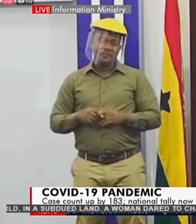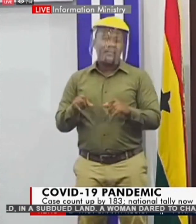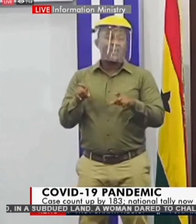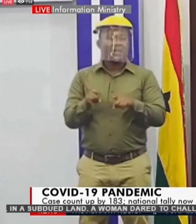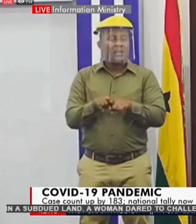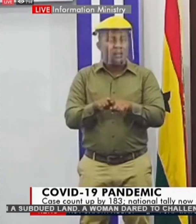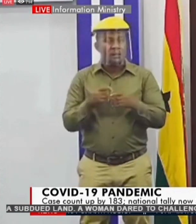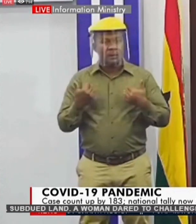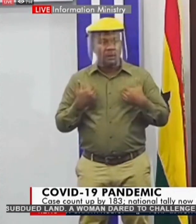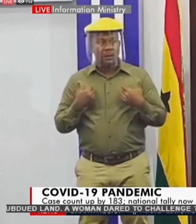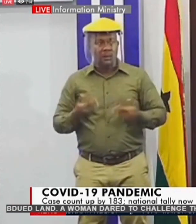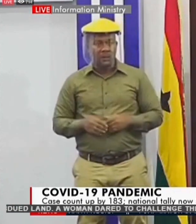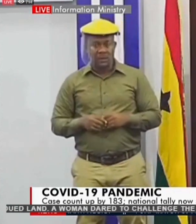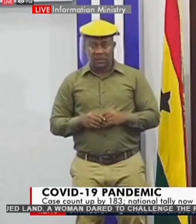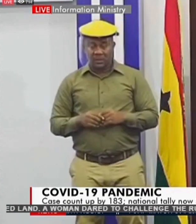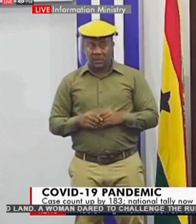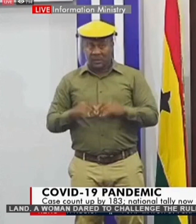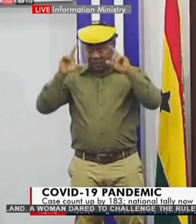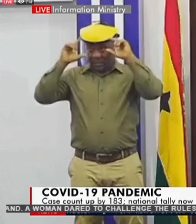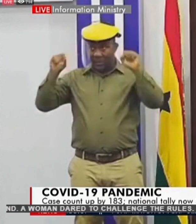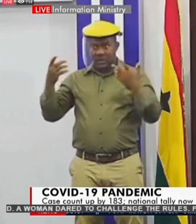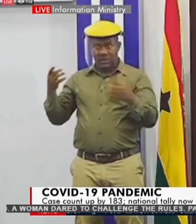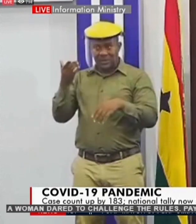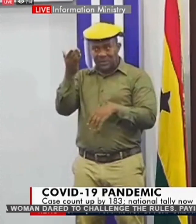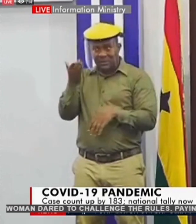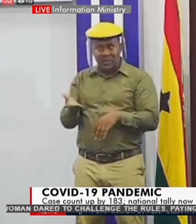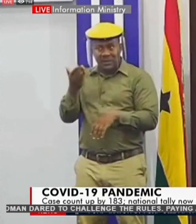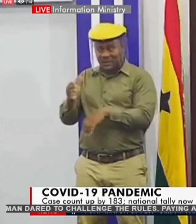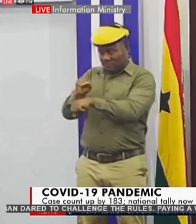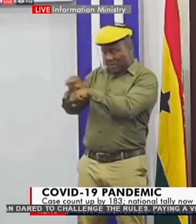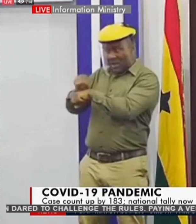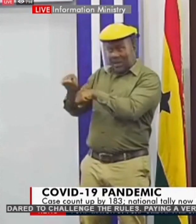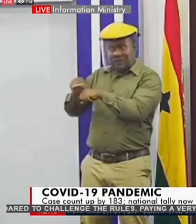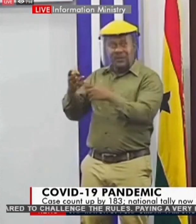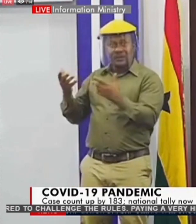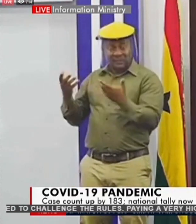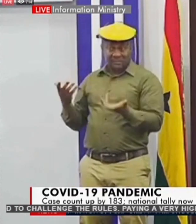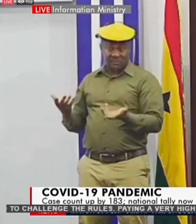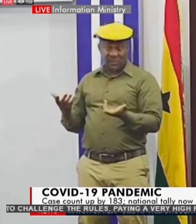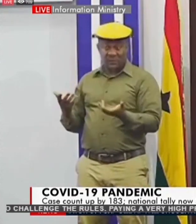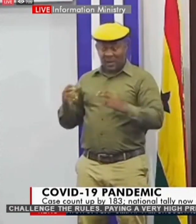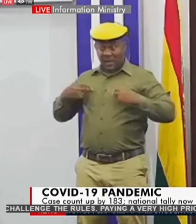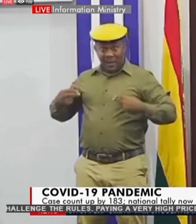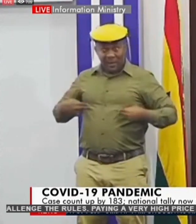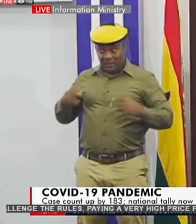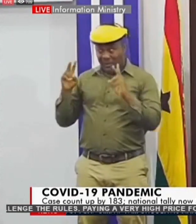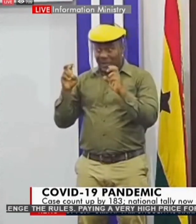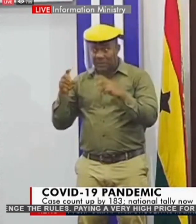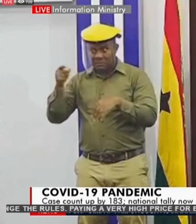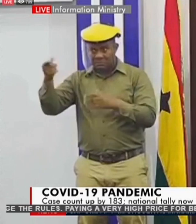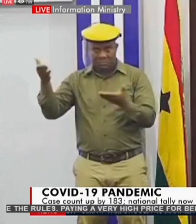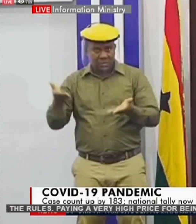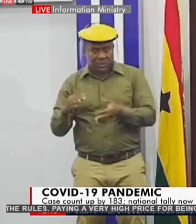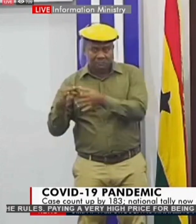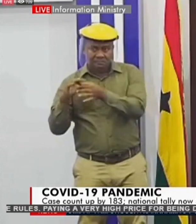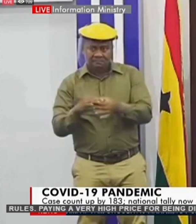the Presidential Advisor on Health. He's also joined us, Dr. and former Director General at the Ghana Health